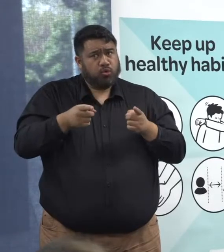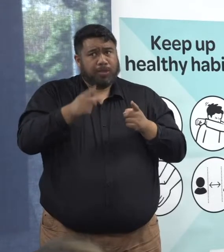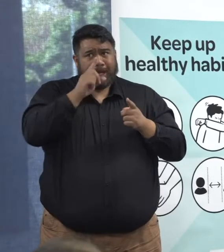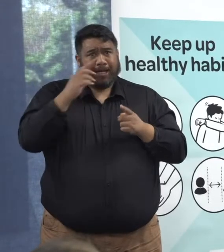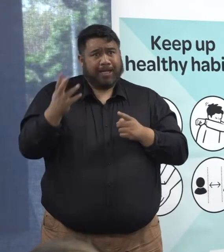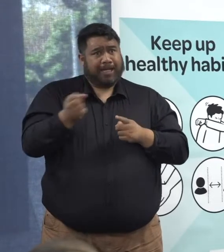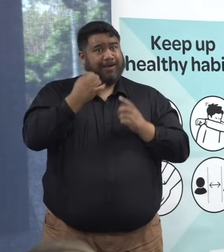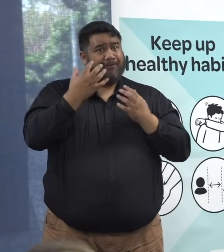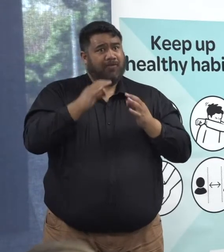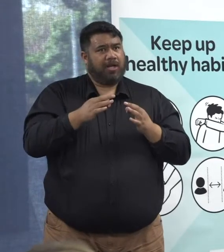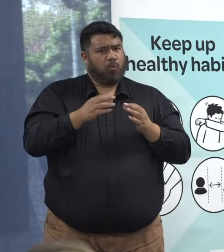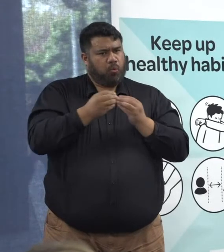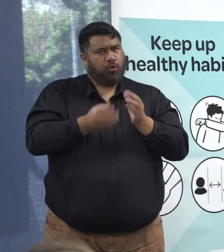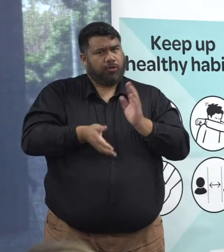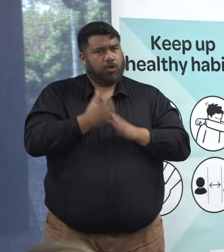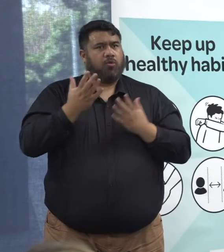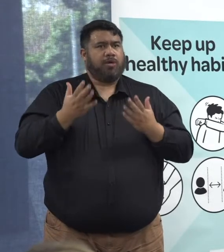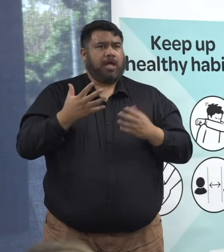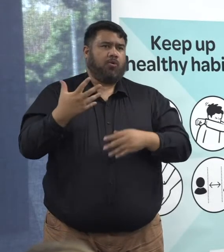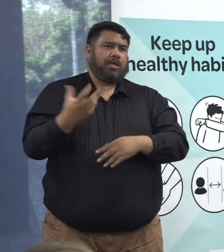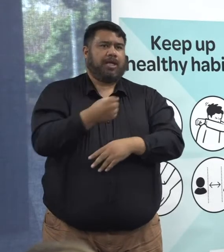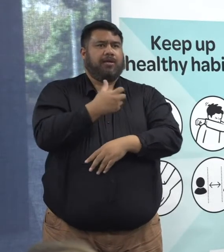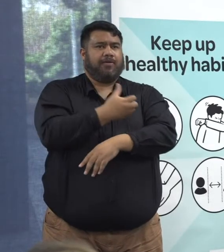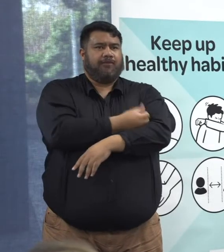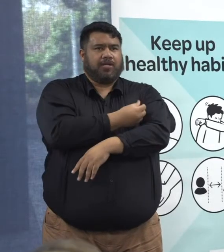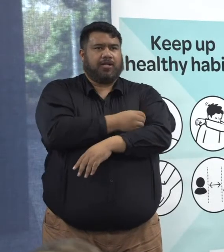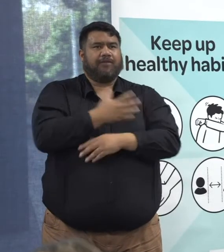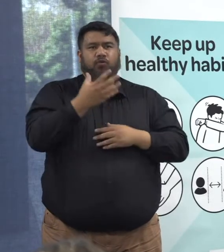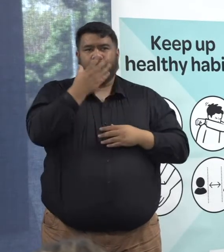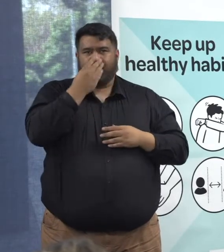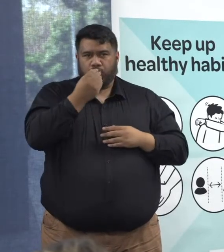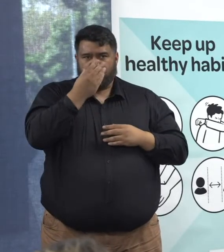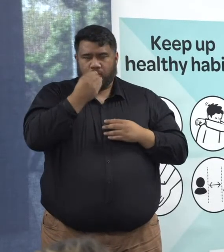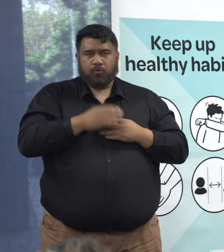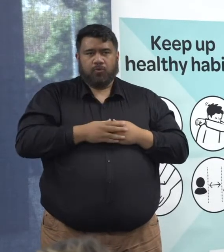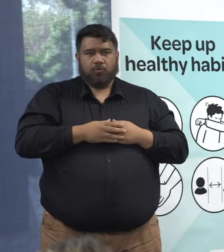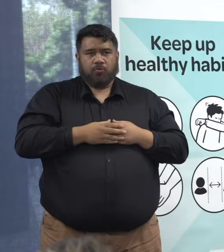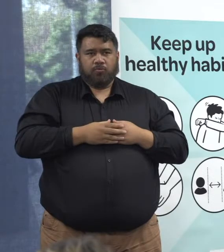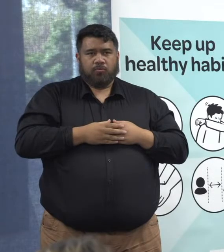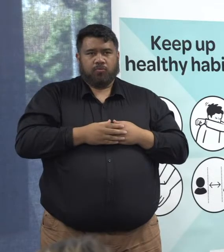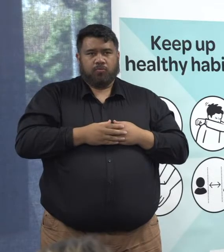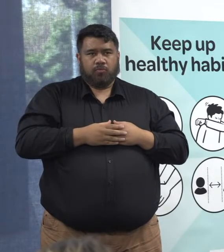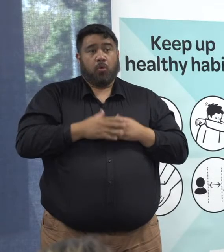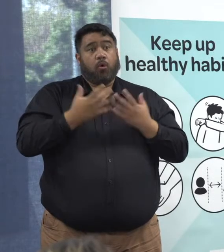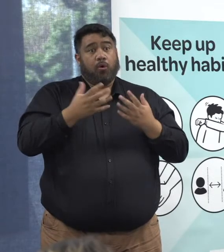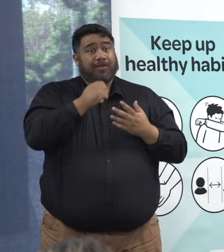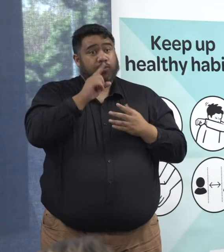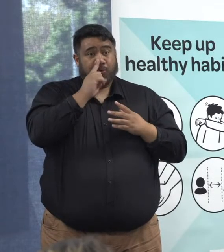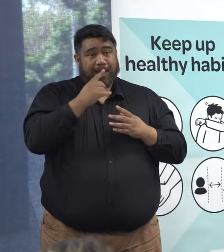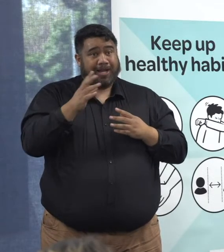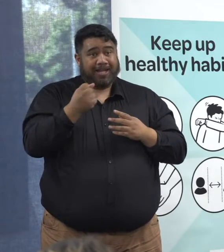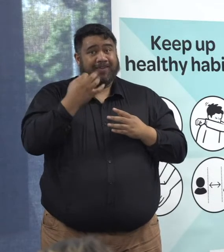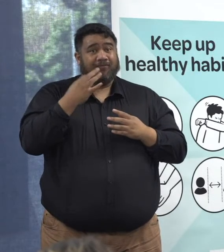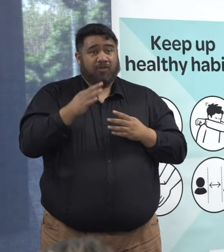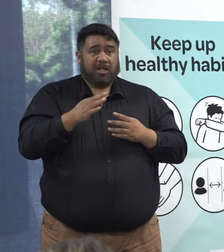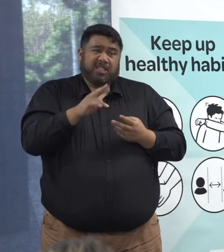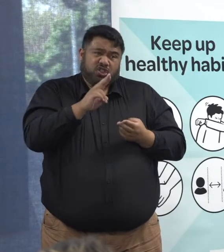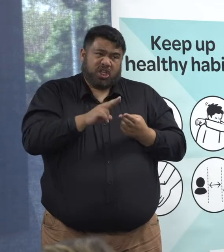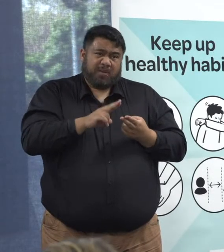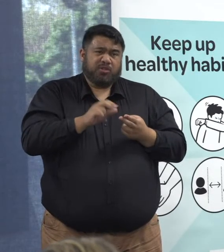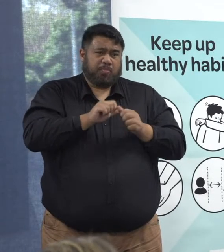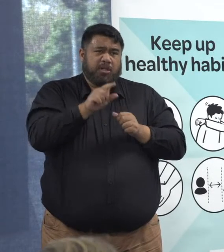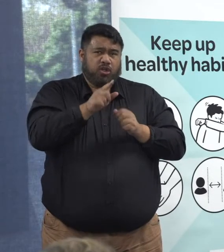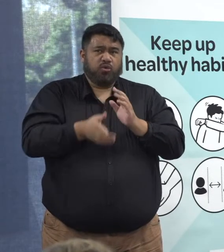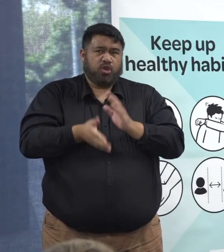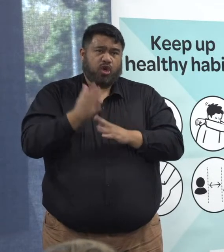get one if you're eligible for free flu vaccination. And even if you're not, please consider doing so. It's relatively cheap.